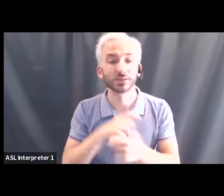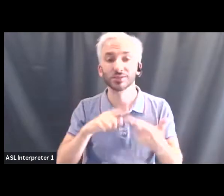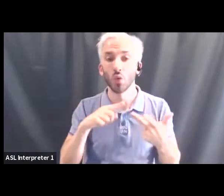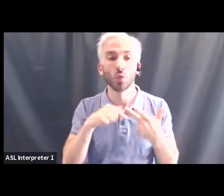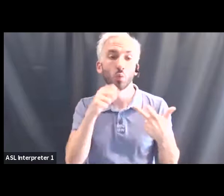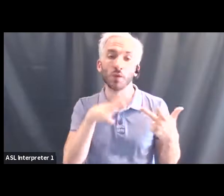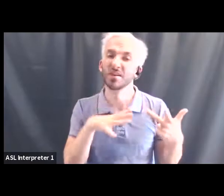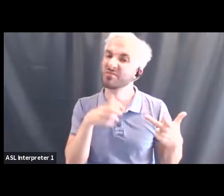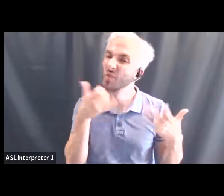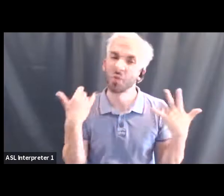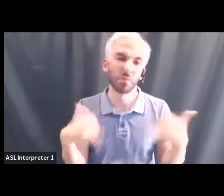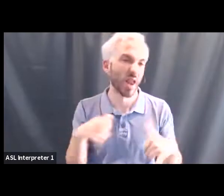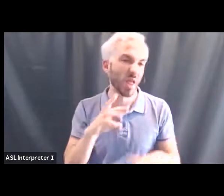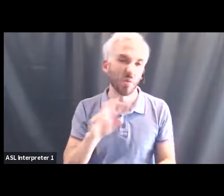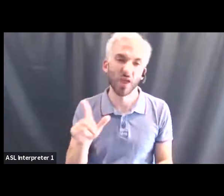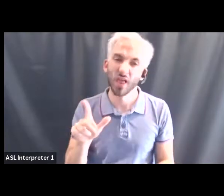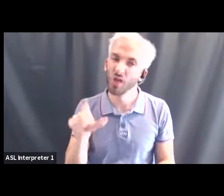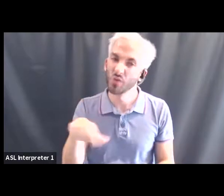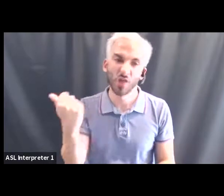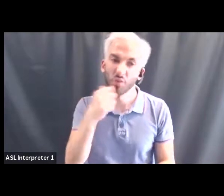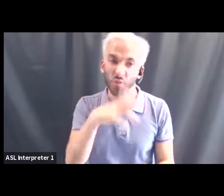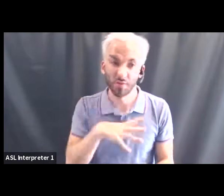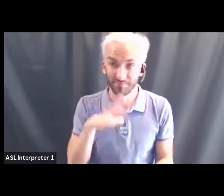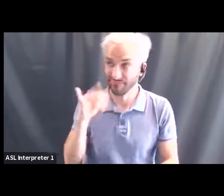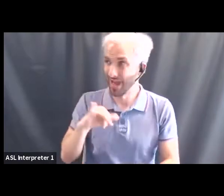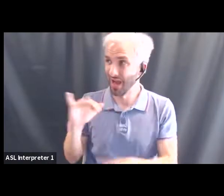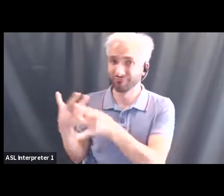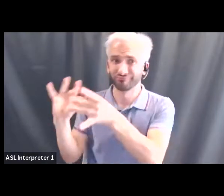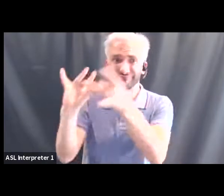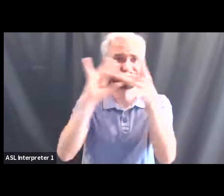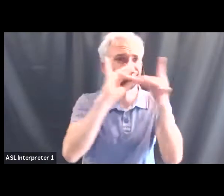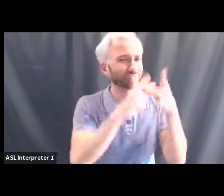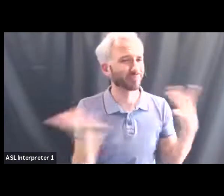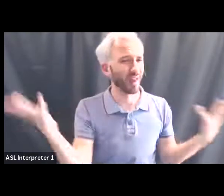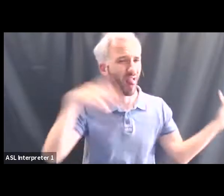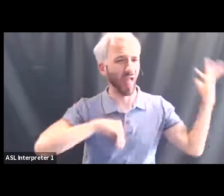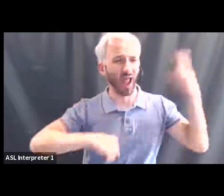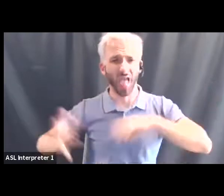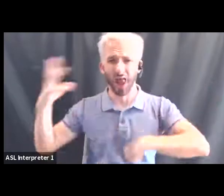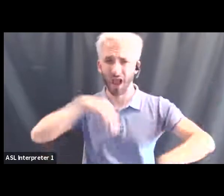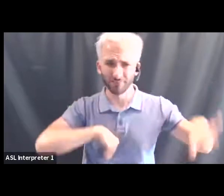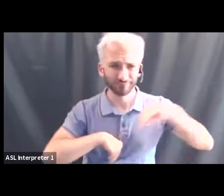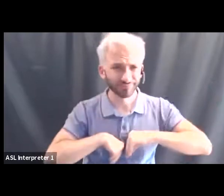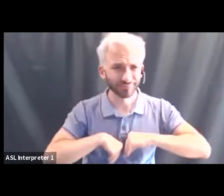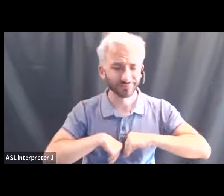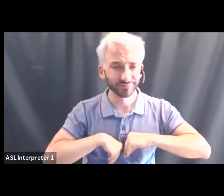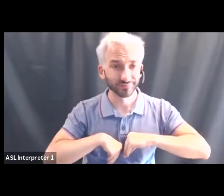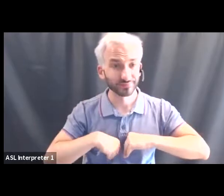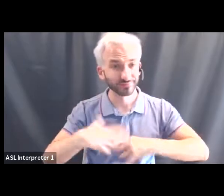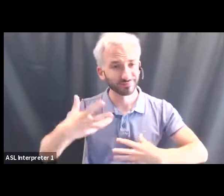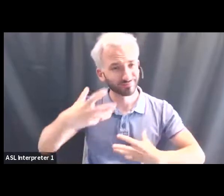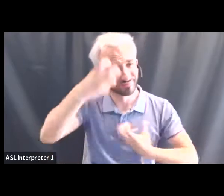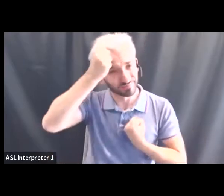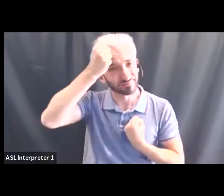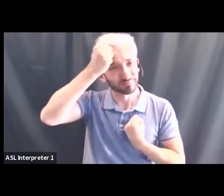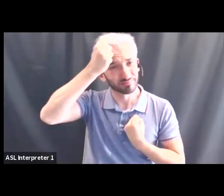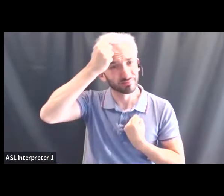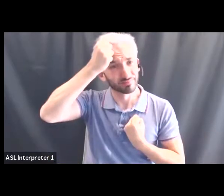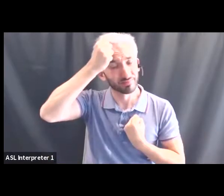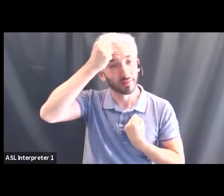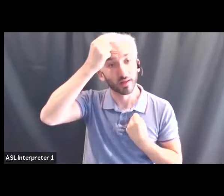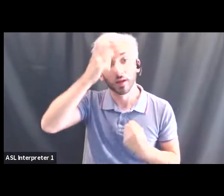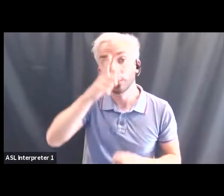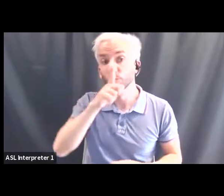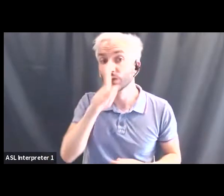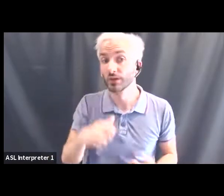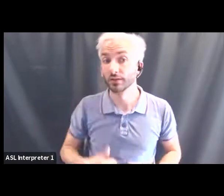women. We are raised to internalize every bit of this. Reality, though, is different. Yes, there